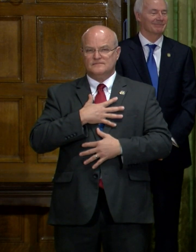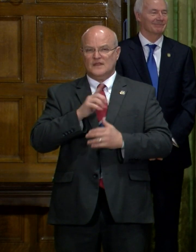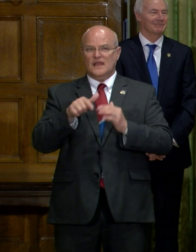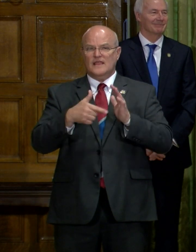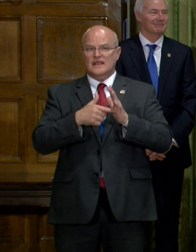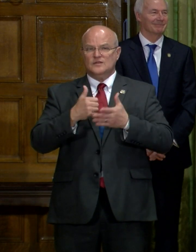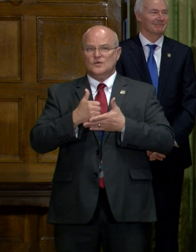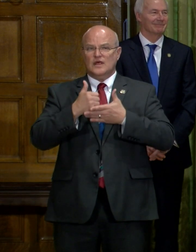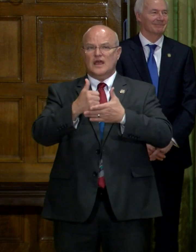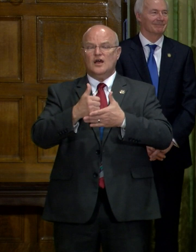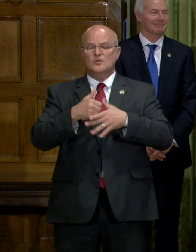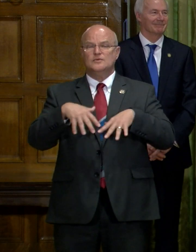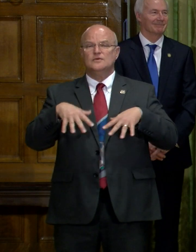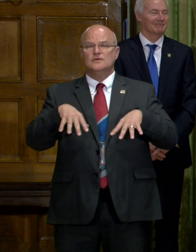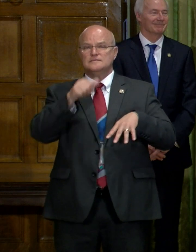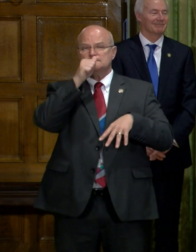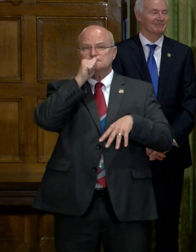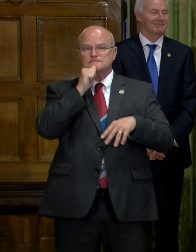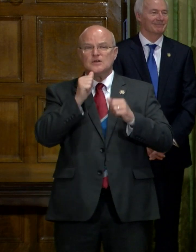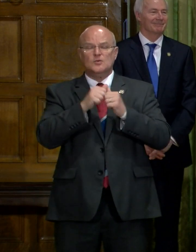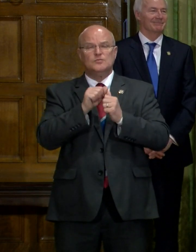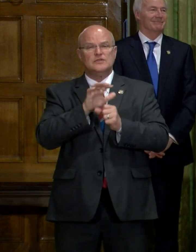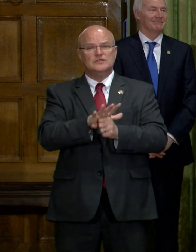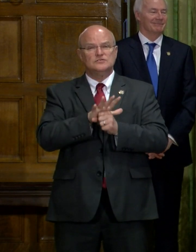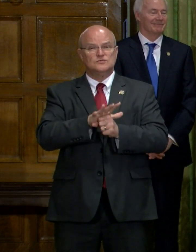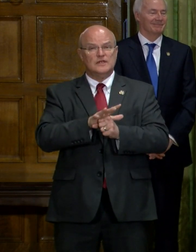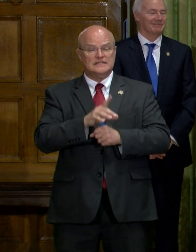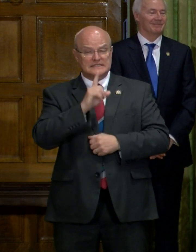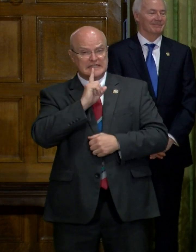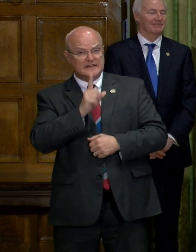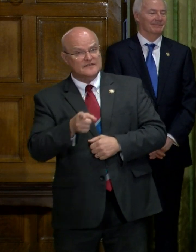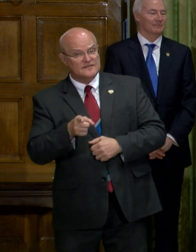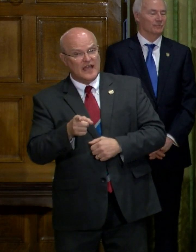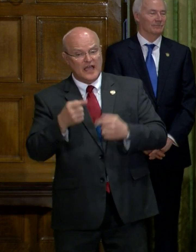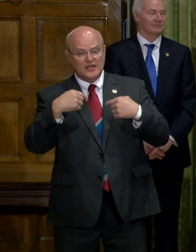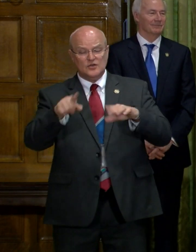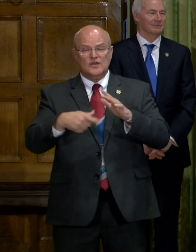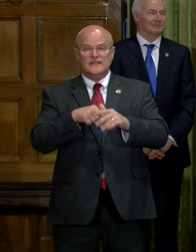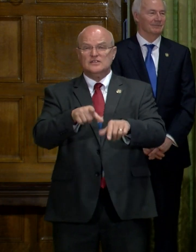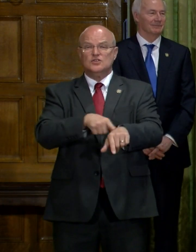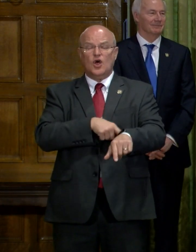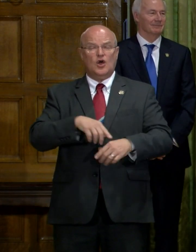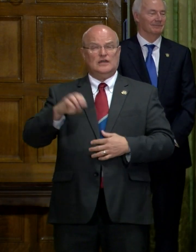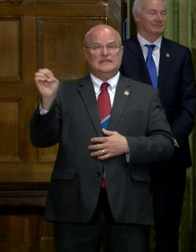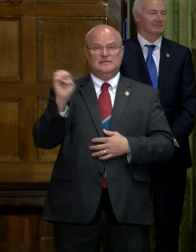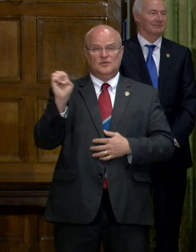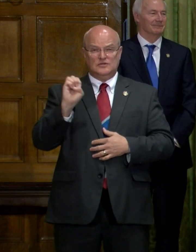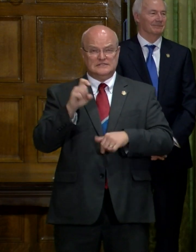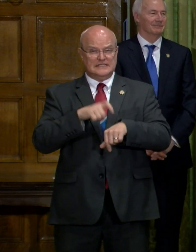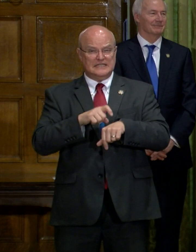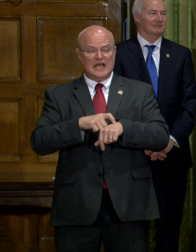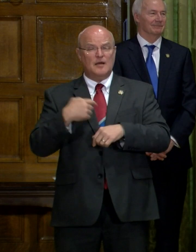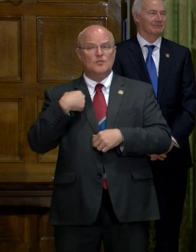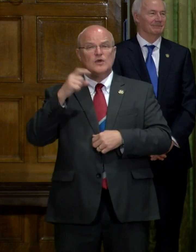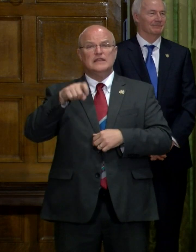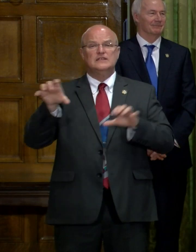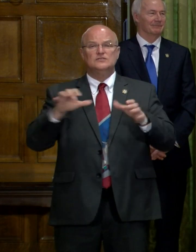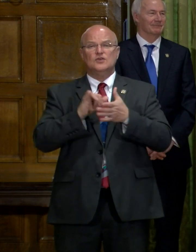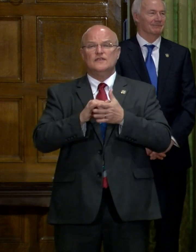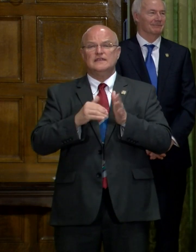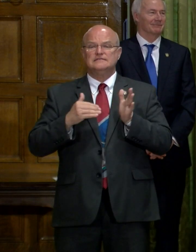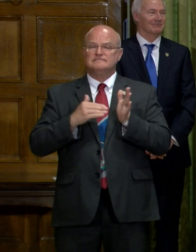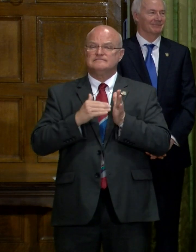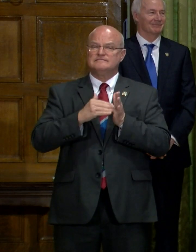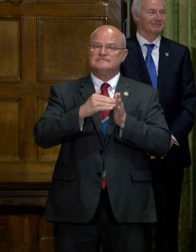This will help you cope with the stress. In fact, during this long emergency, we need you to do